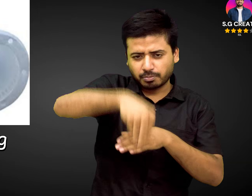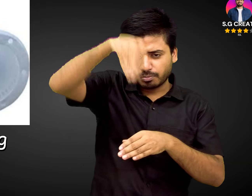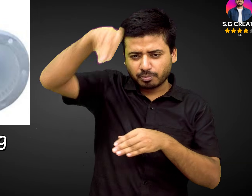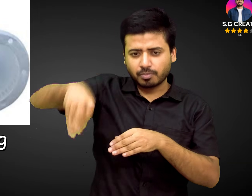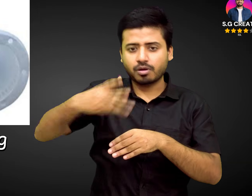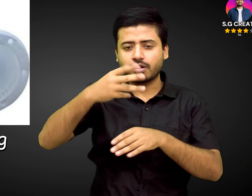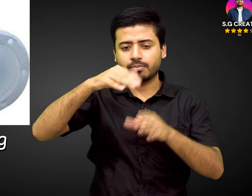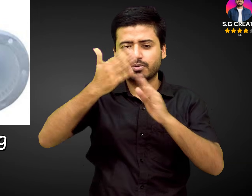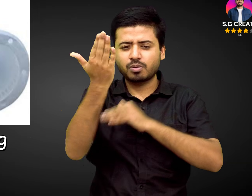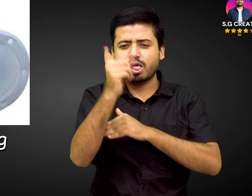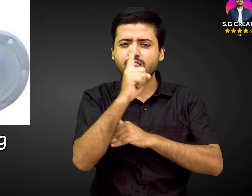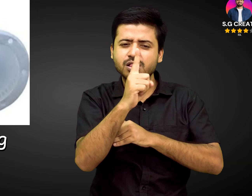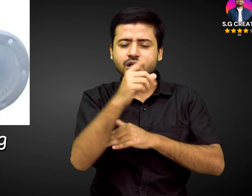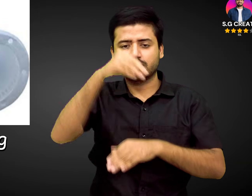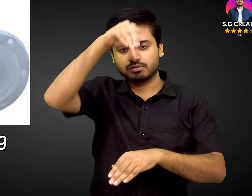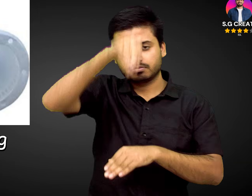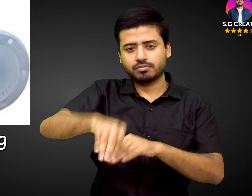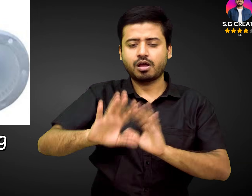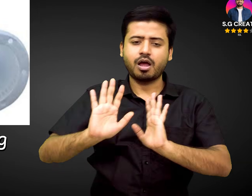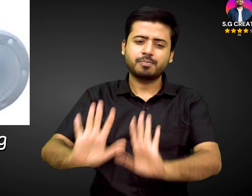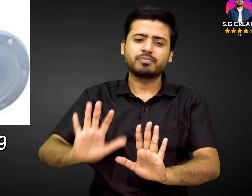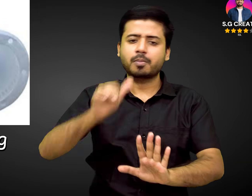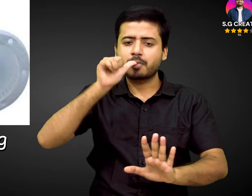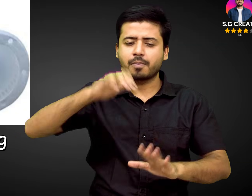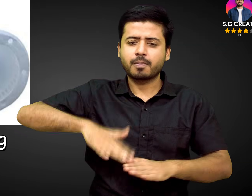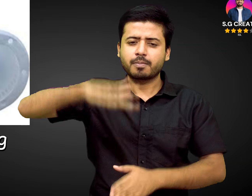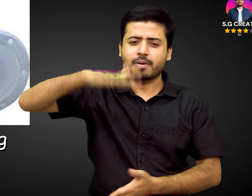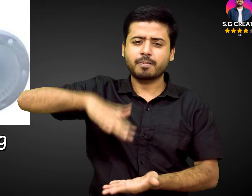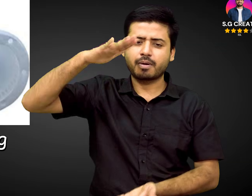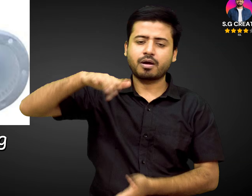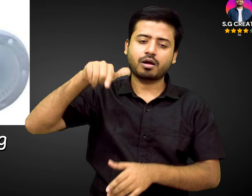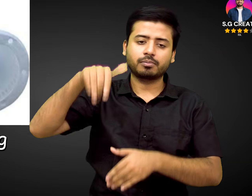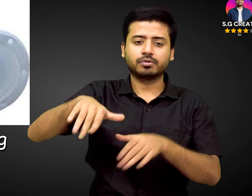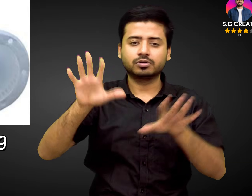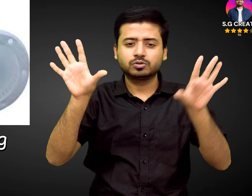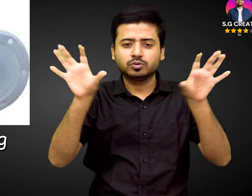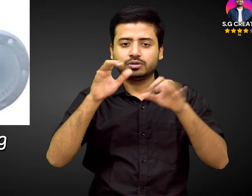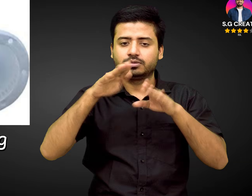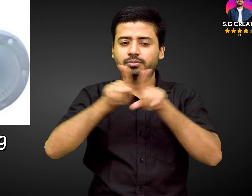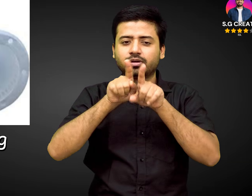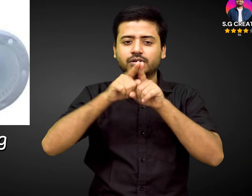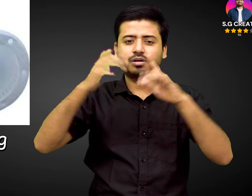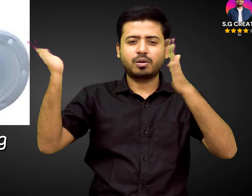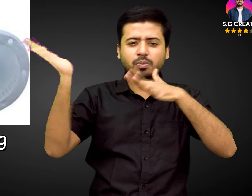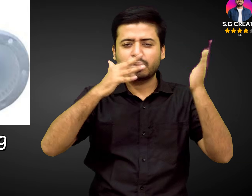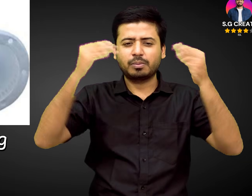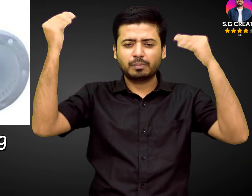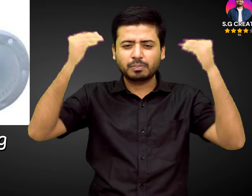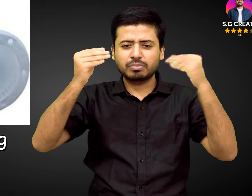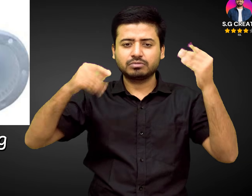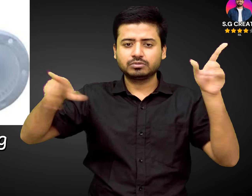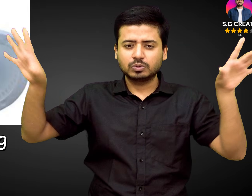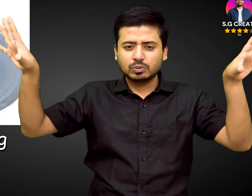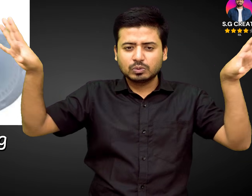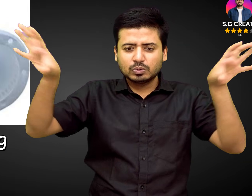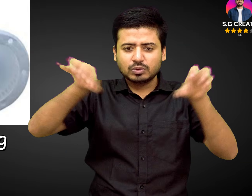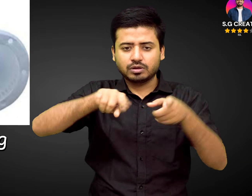and dishwashers. Sediment frequently clogs the delicate solenoid inlet valves, causing mechanical failures, restricted